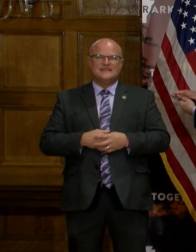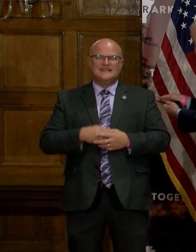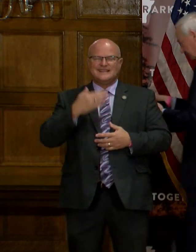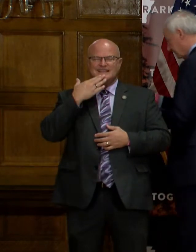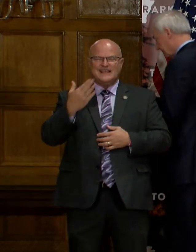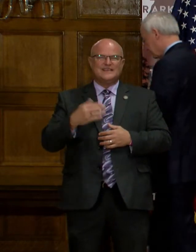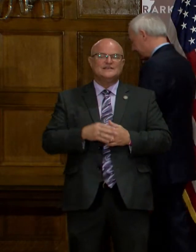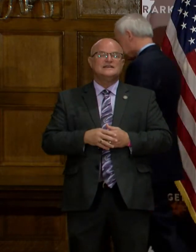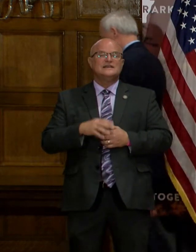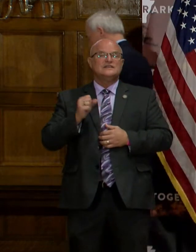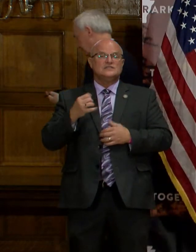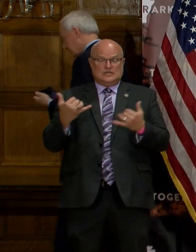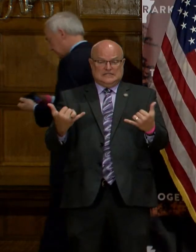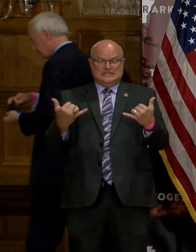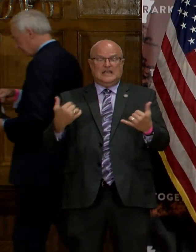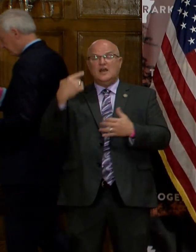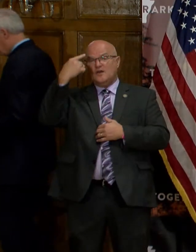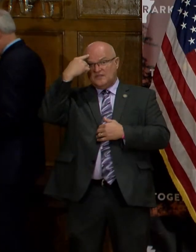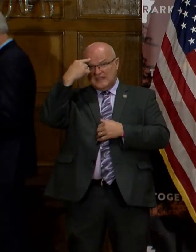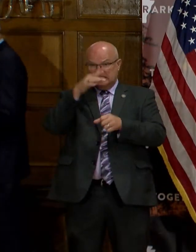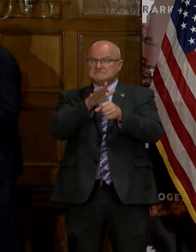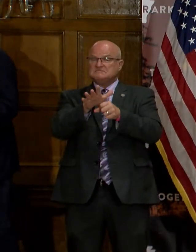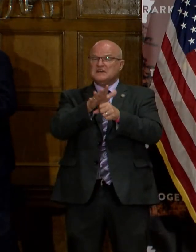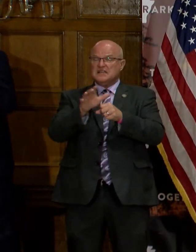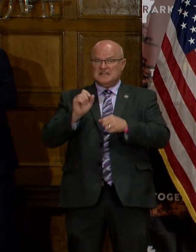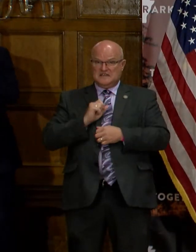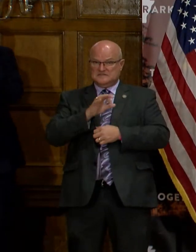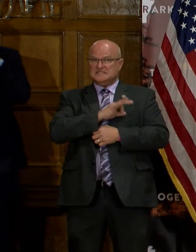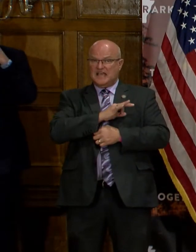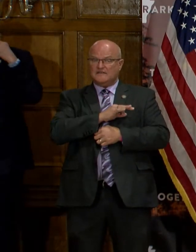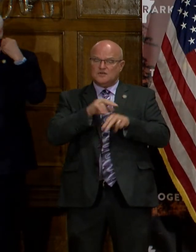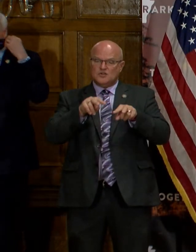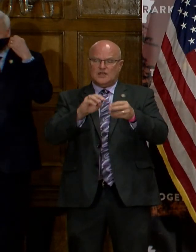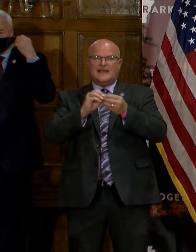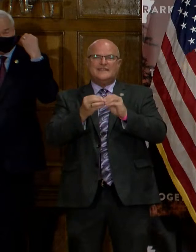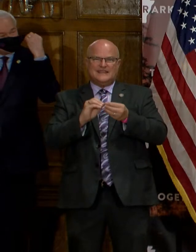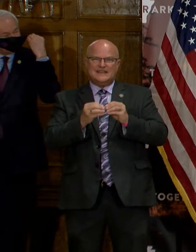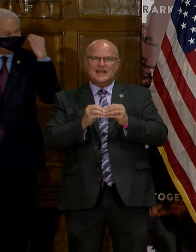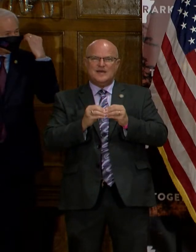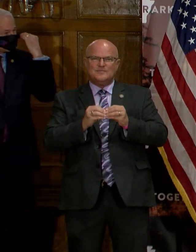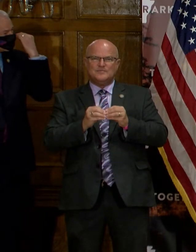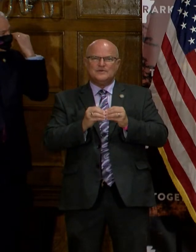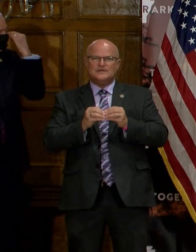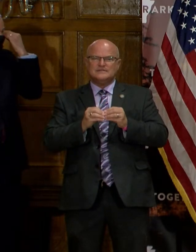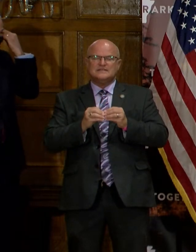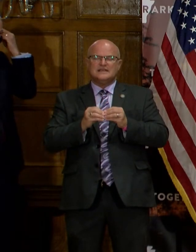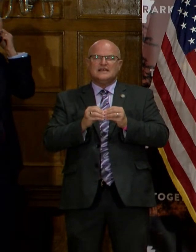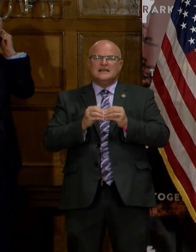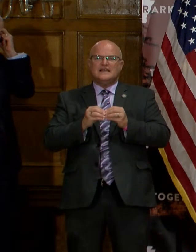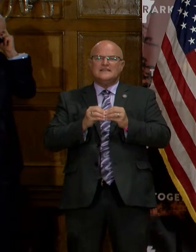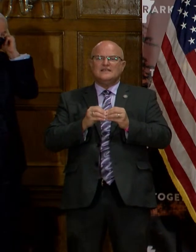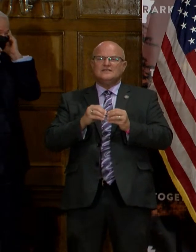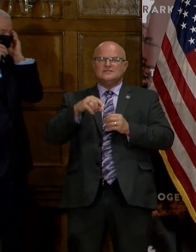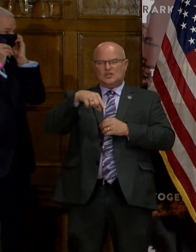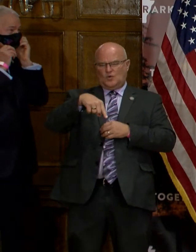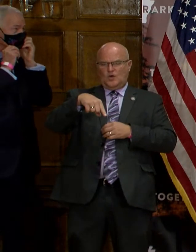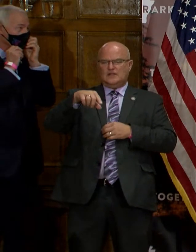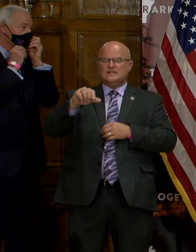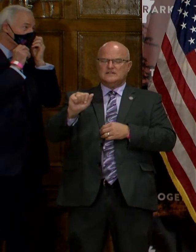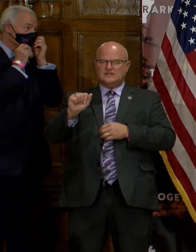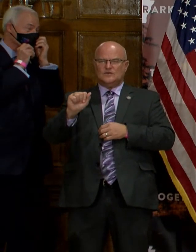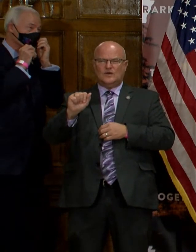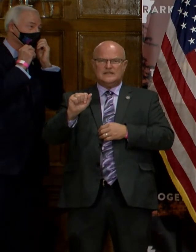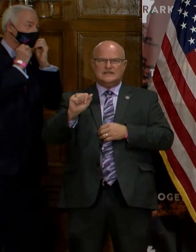Thank you again. So at this time, we think we have enough staff. I mean, we're looking at their numbers. There's a QA, a quality insurance